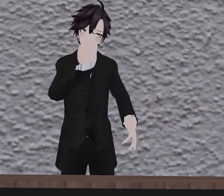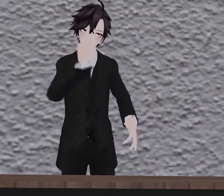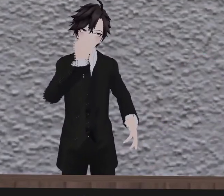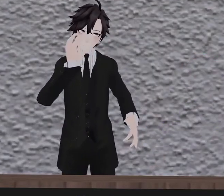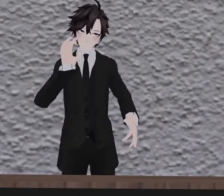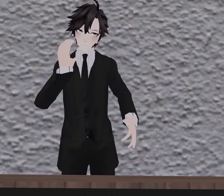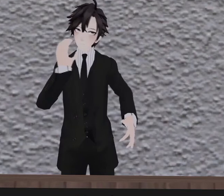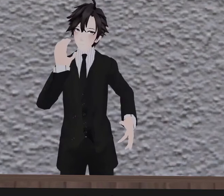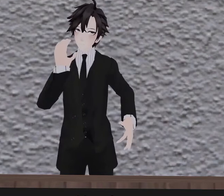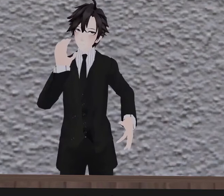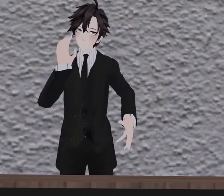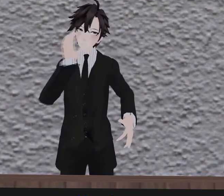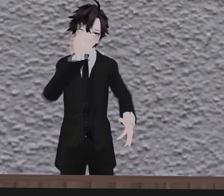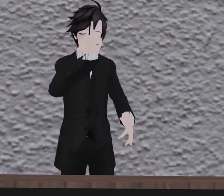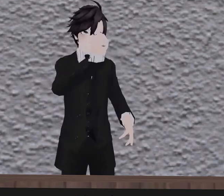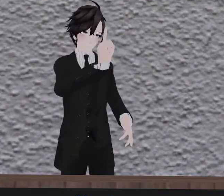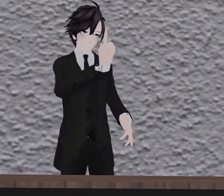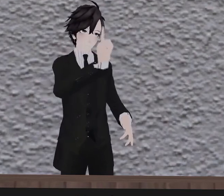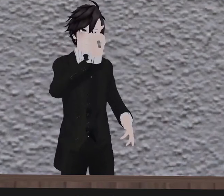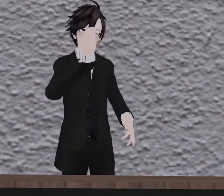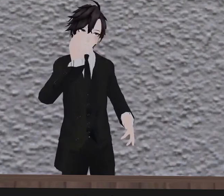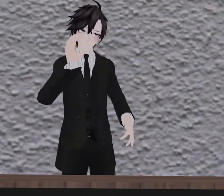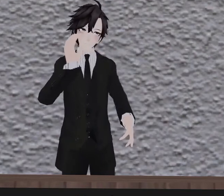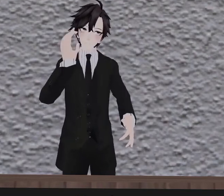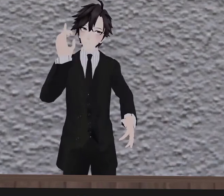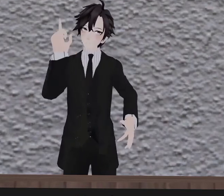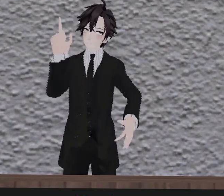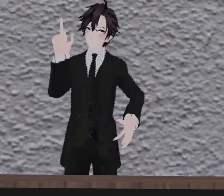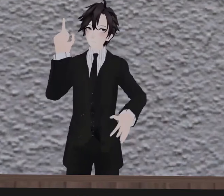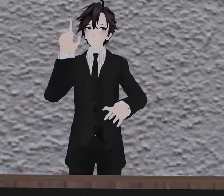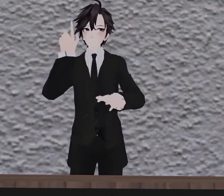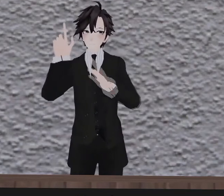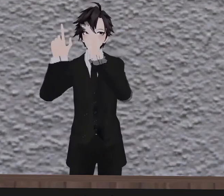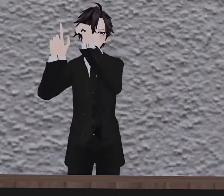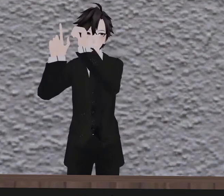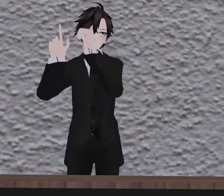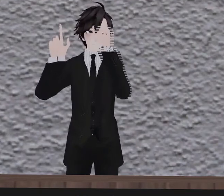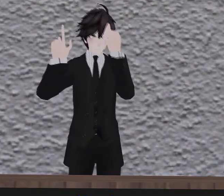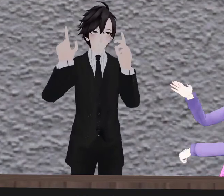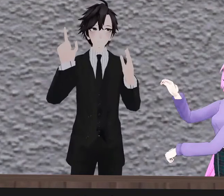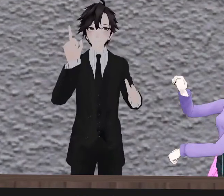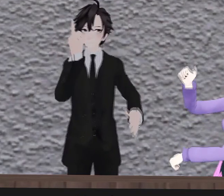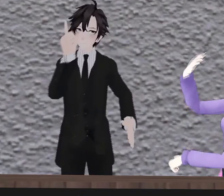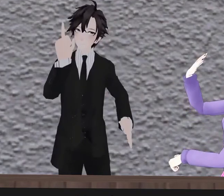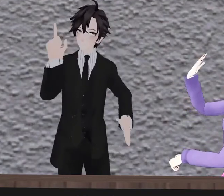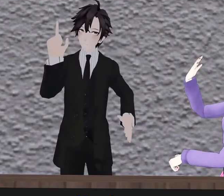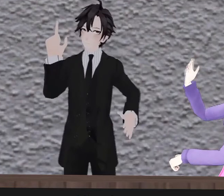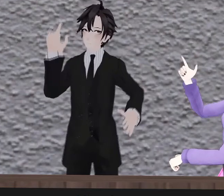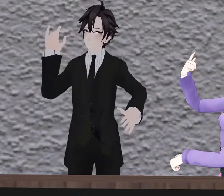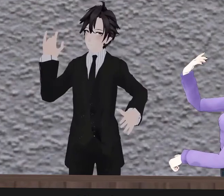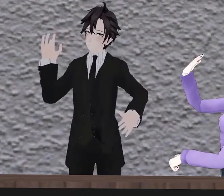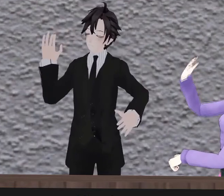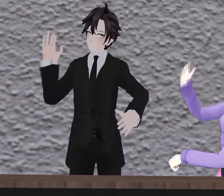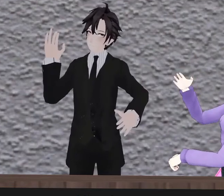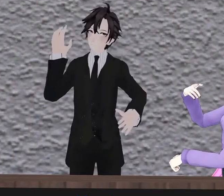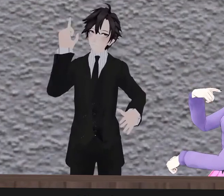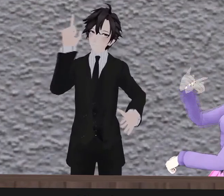Bruh, okay. 100. 100. Oh, yeah, I know that. I know that. I thought